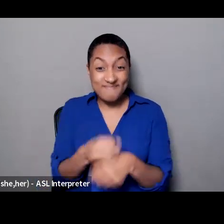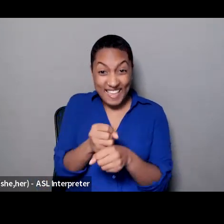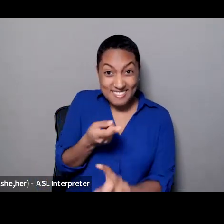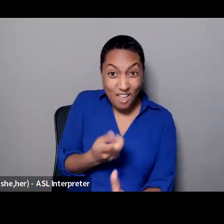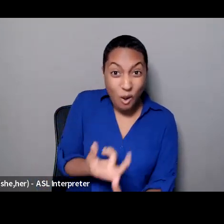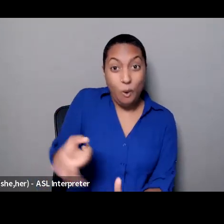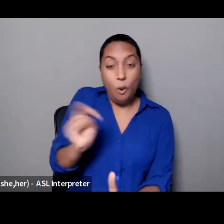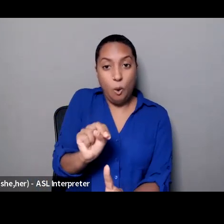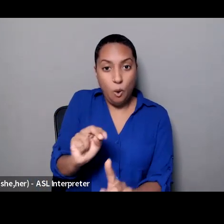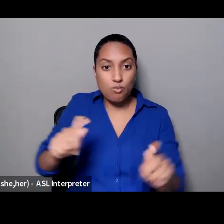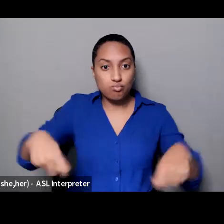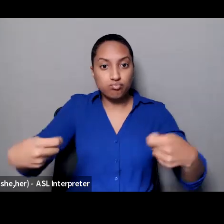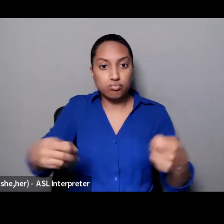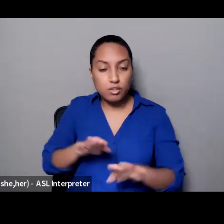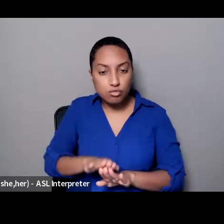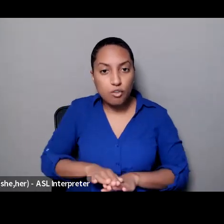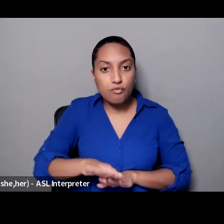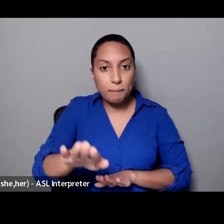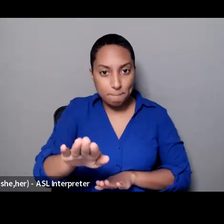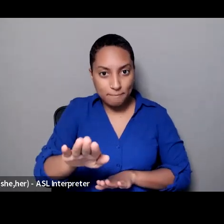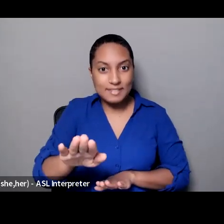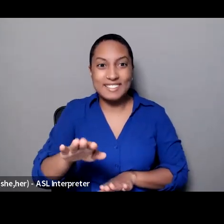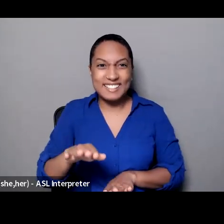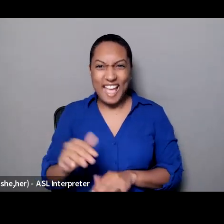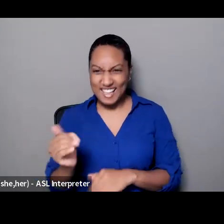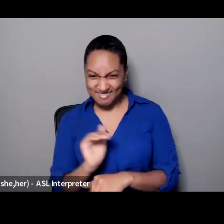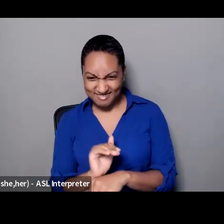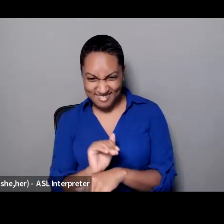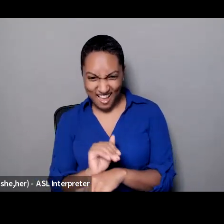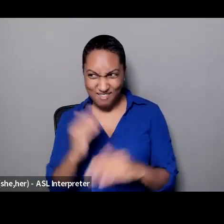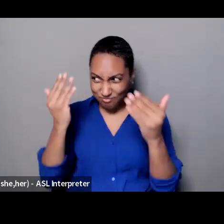And Ed Roberts later became